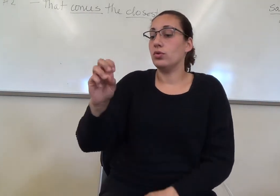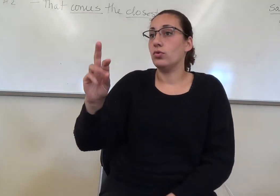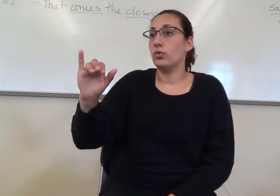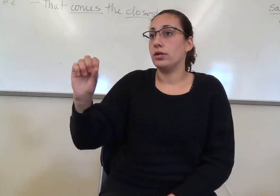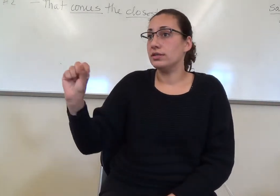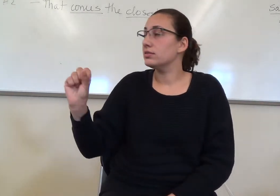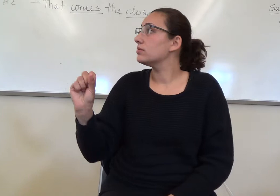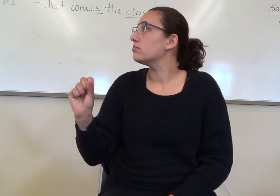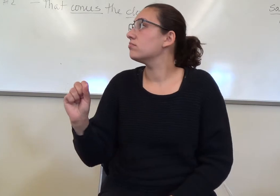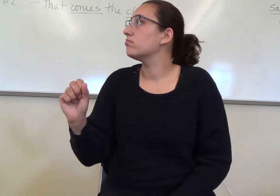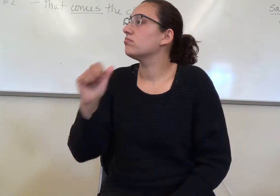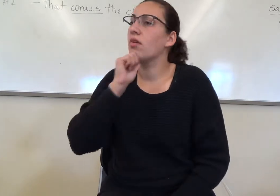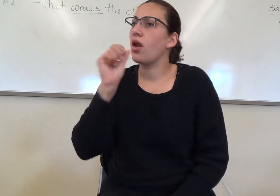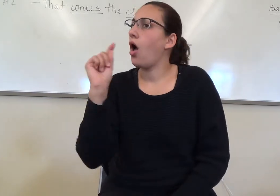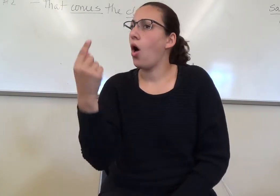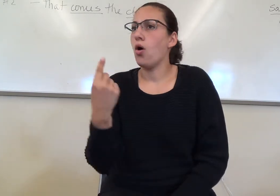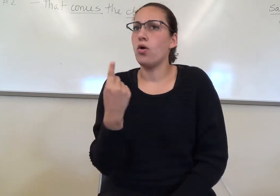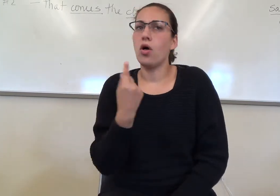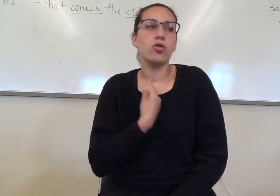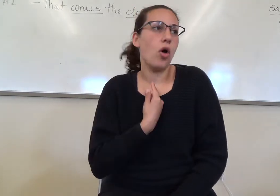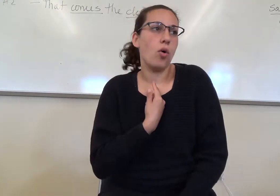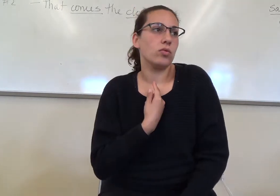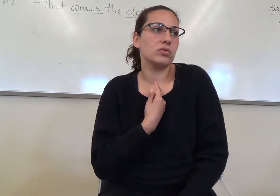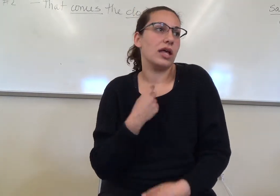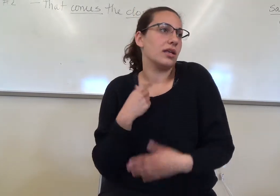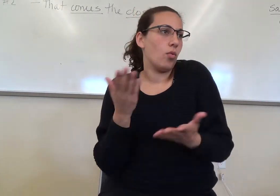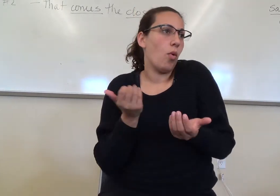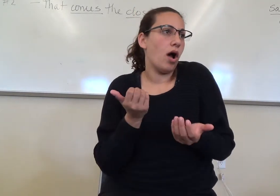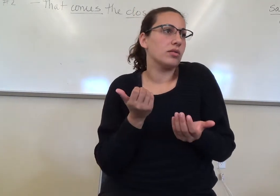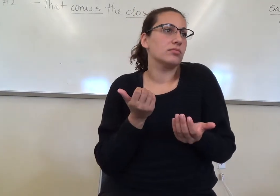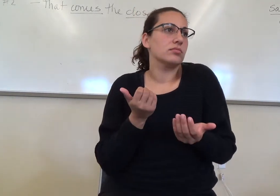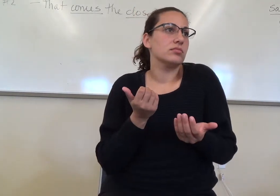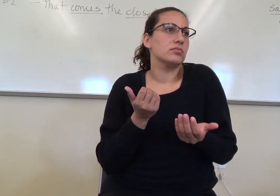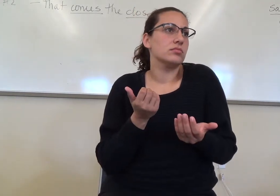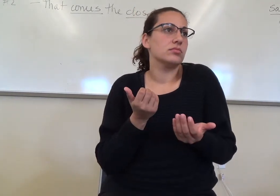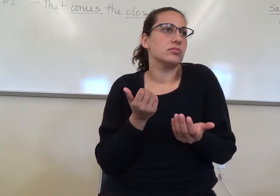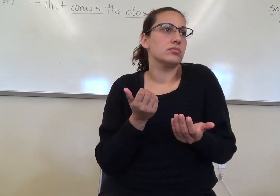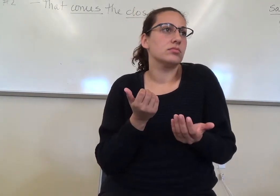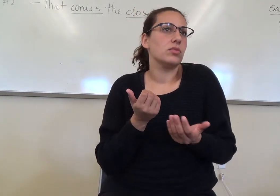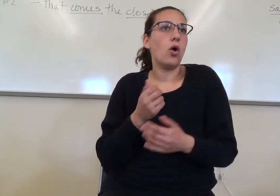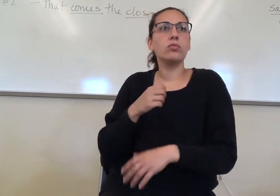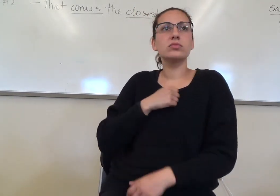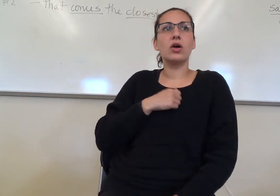the, turns it around. He was actually the 16th person